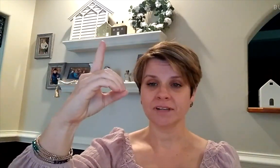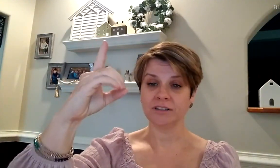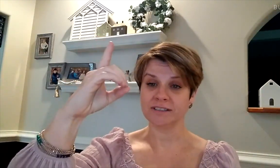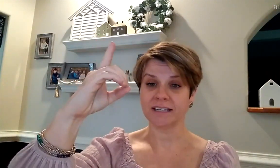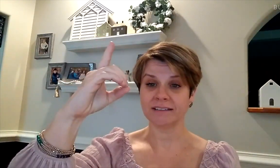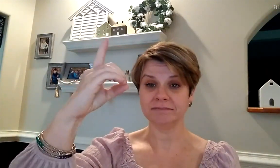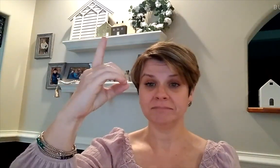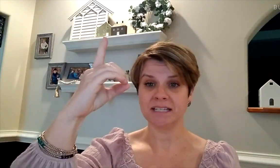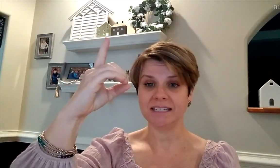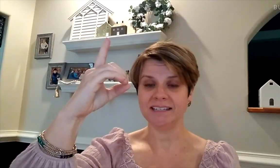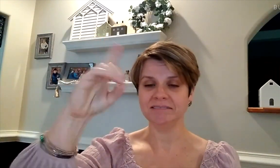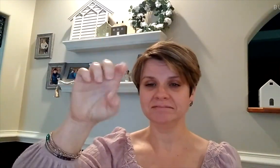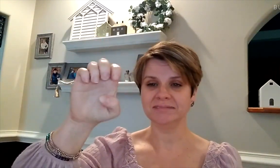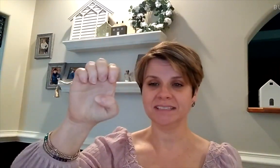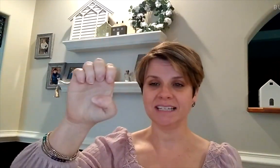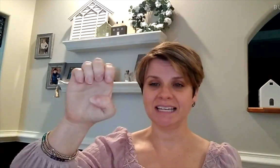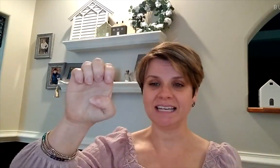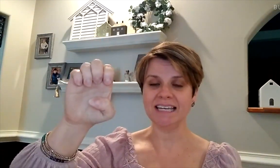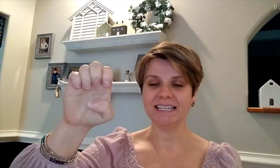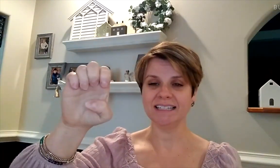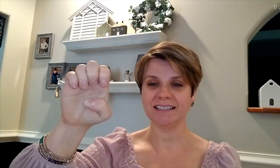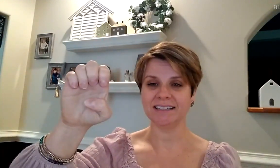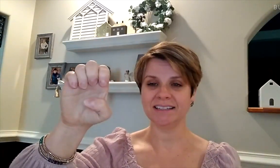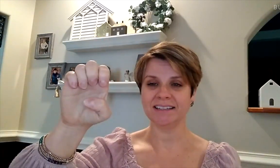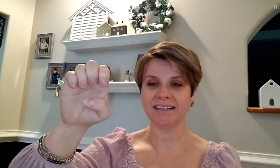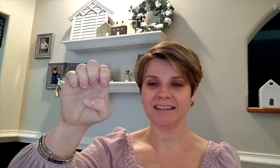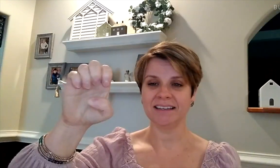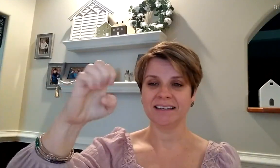looks like a D, E,